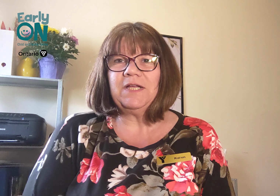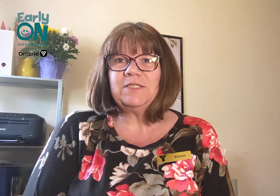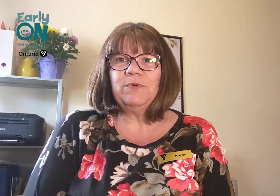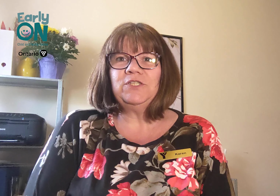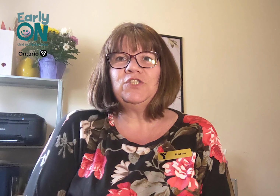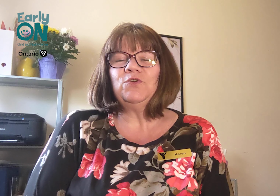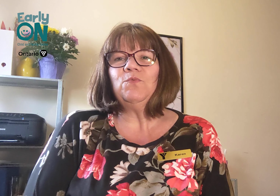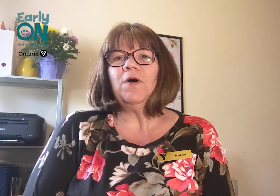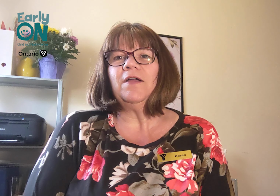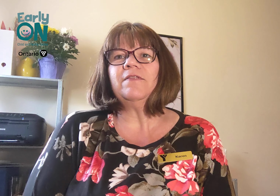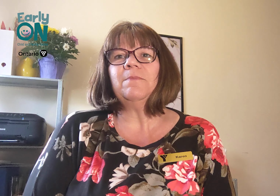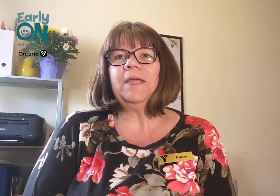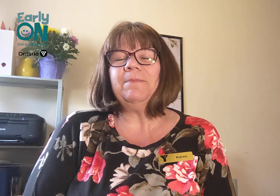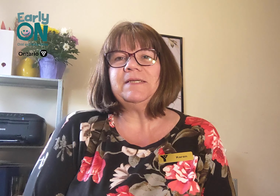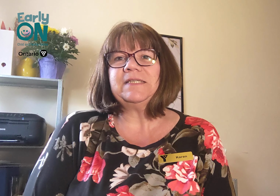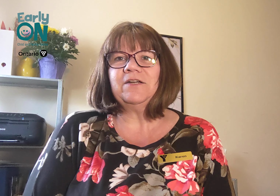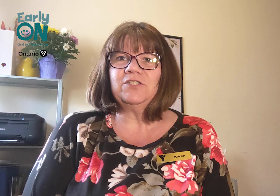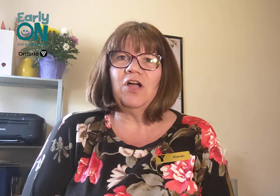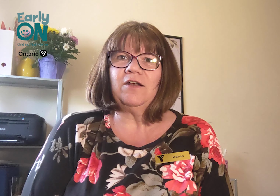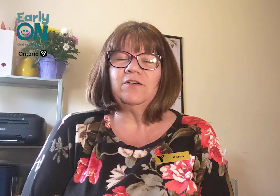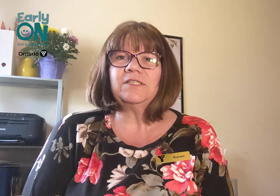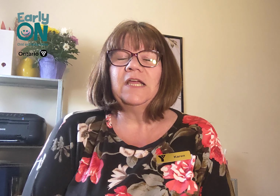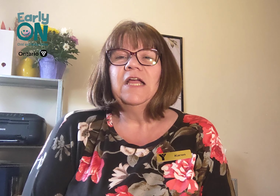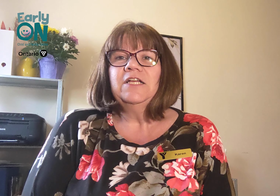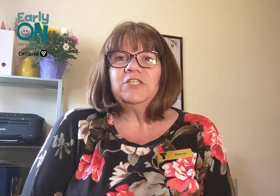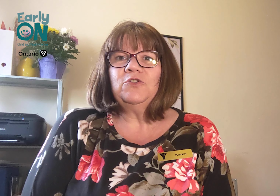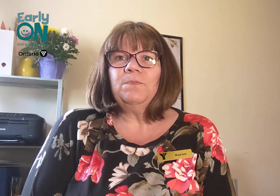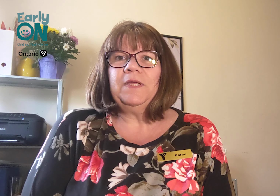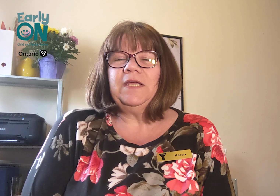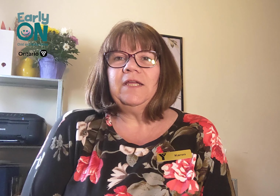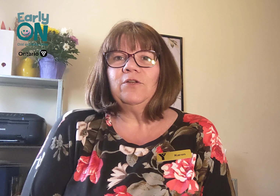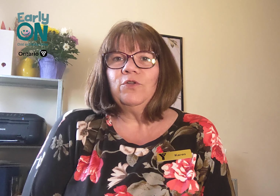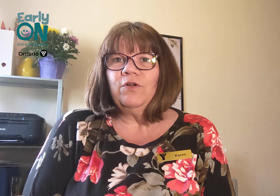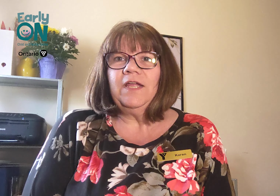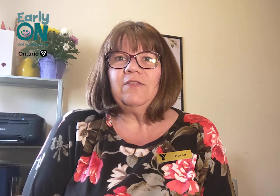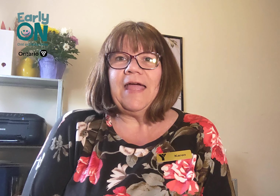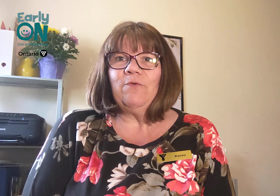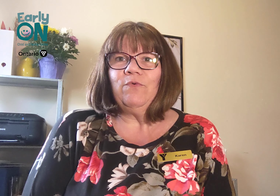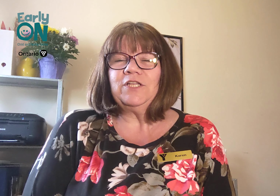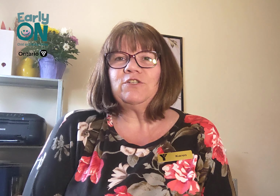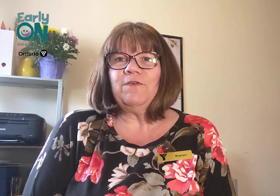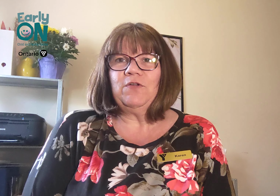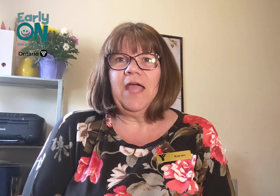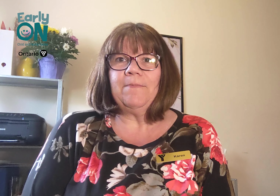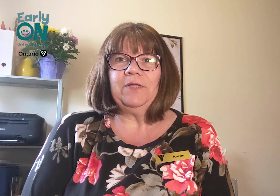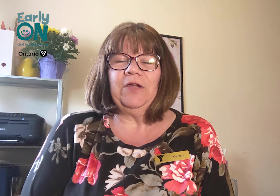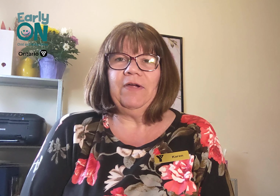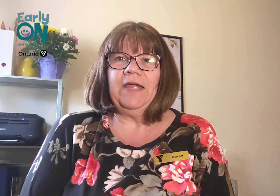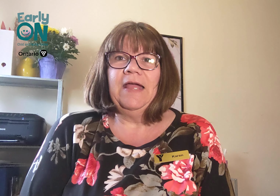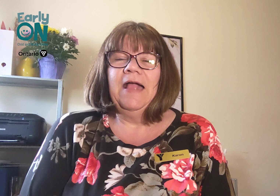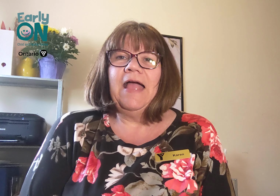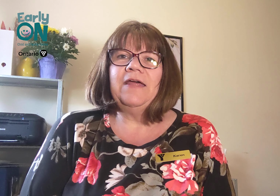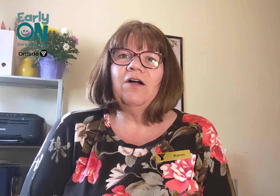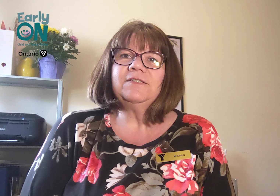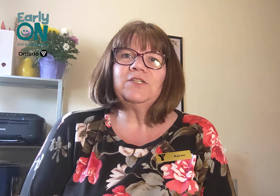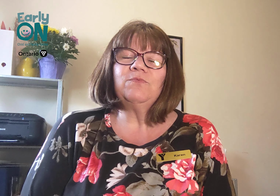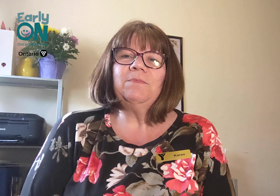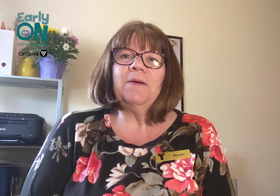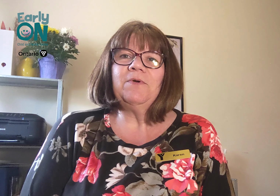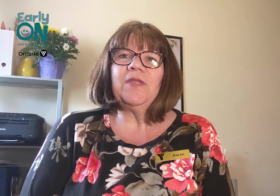because we do want the babies and our toddlers to be learning that rich vocabulary. And also remember that